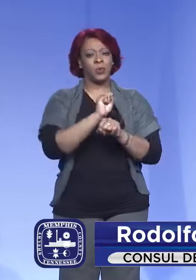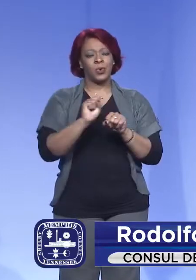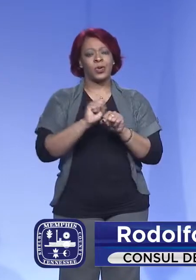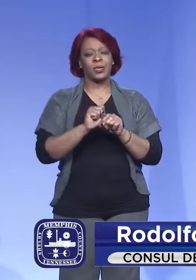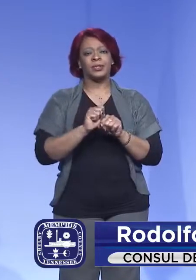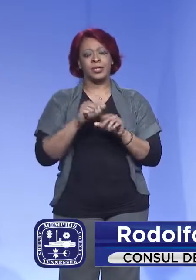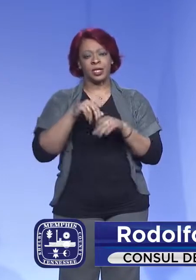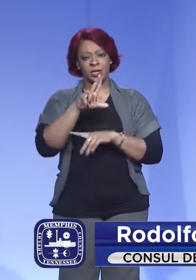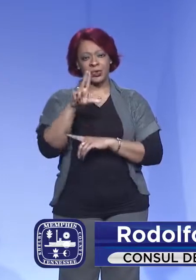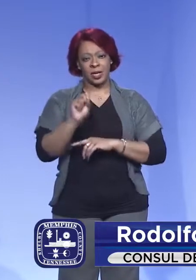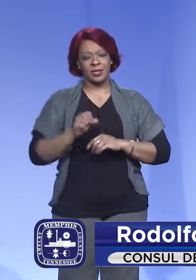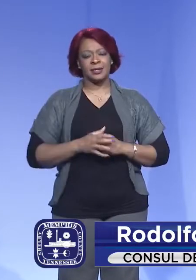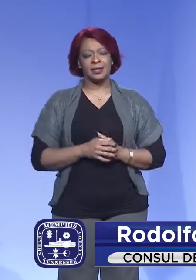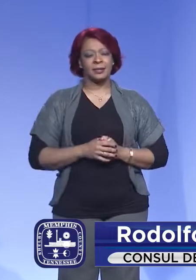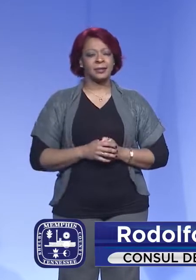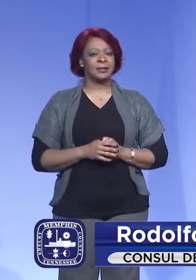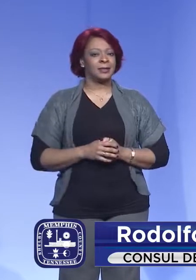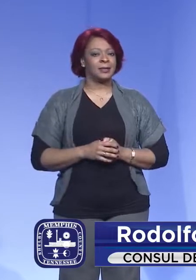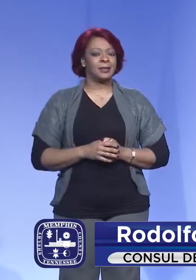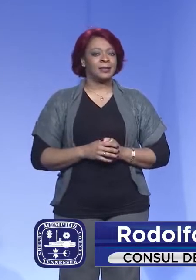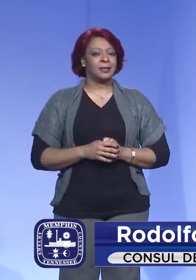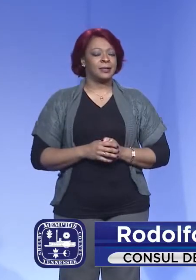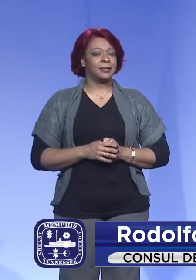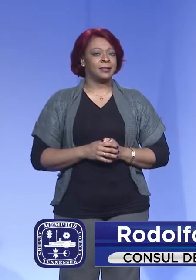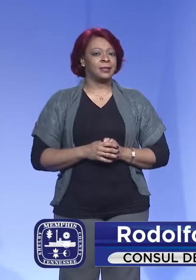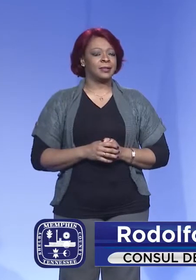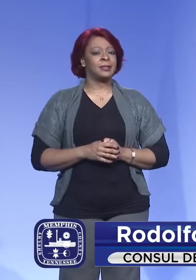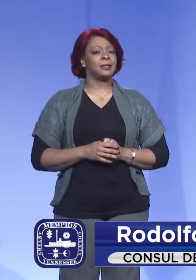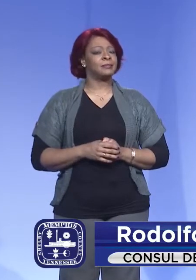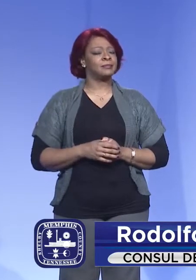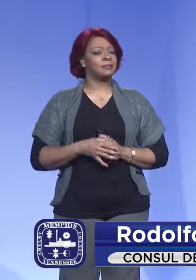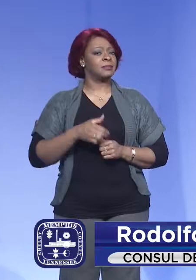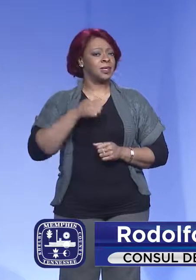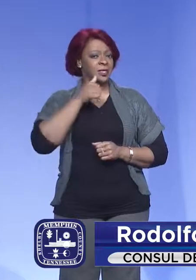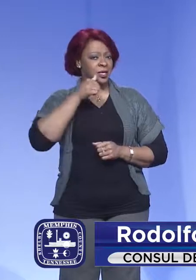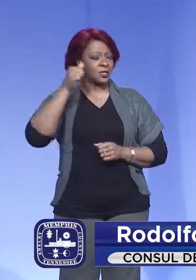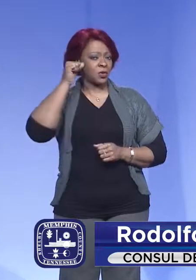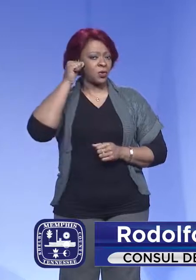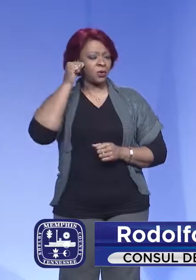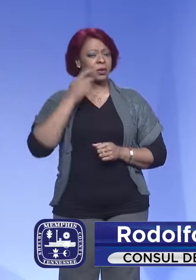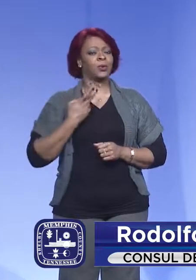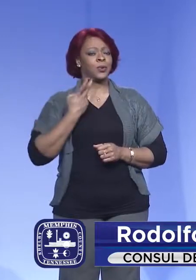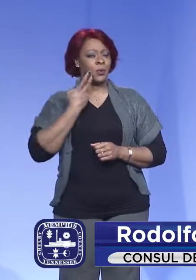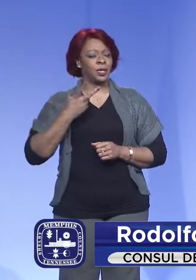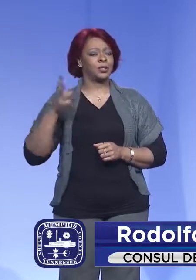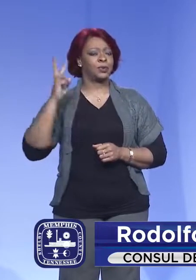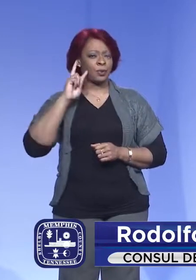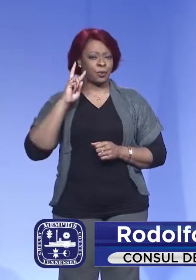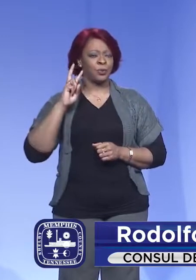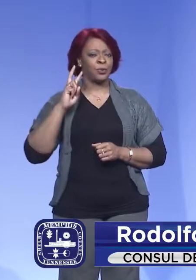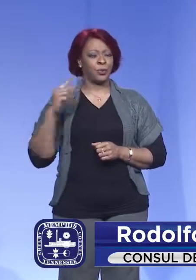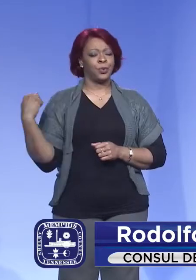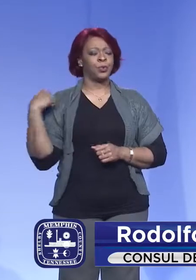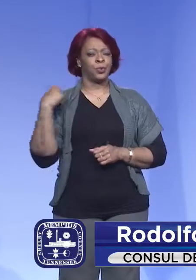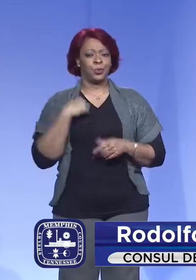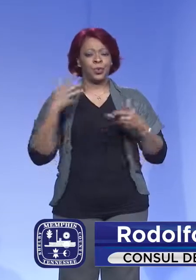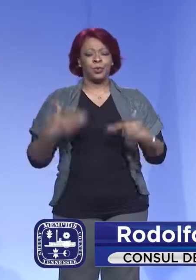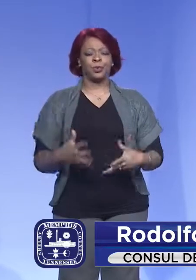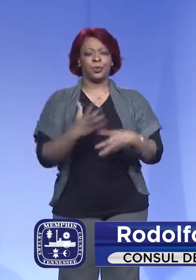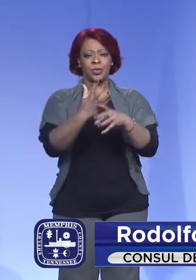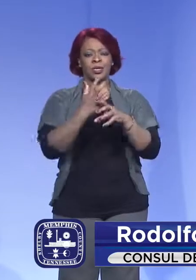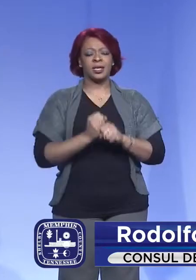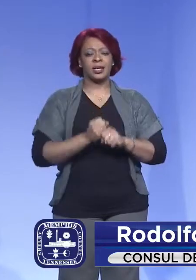States. So yesterday, or the day before yesterday, we received